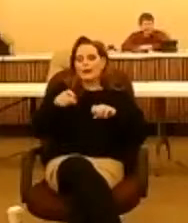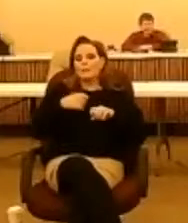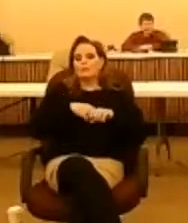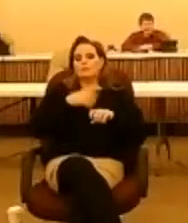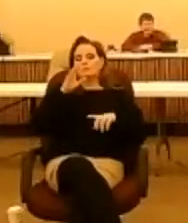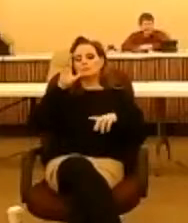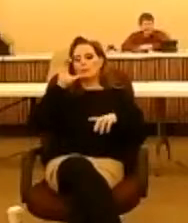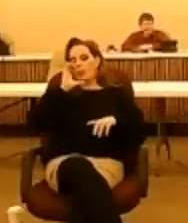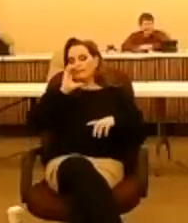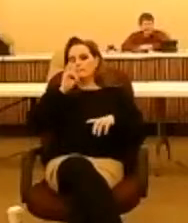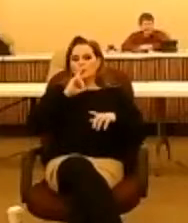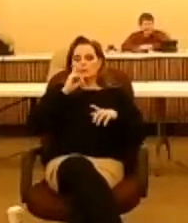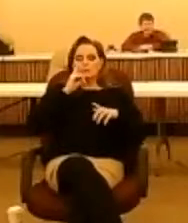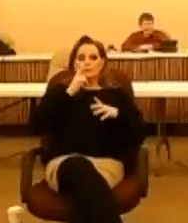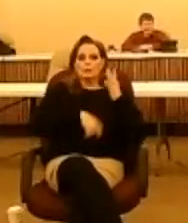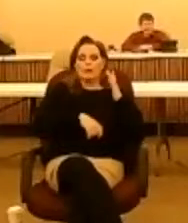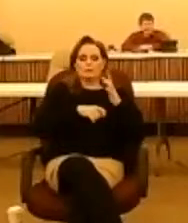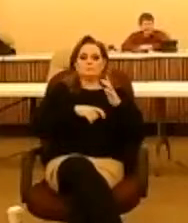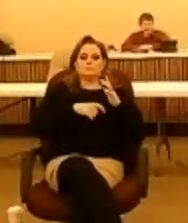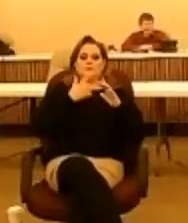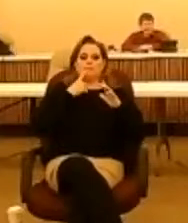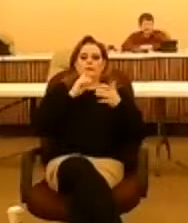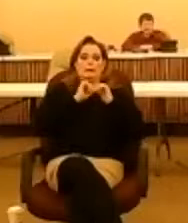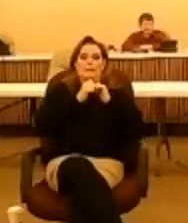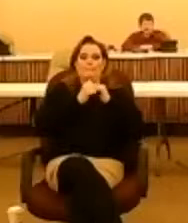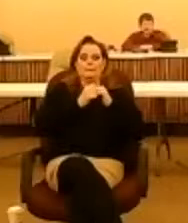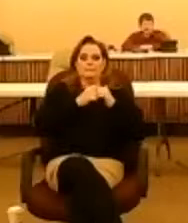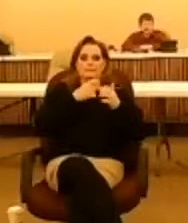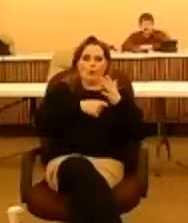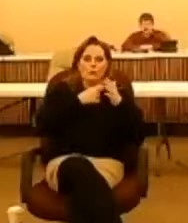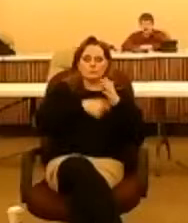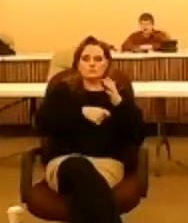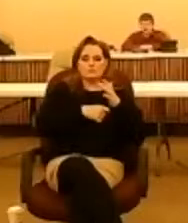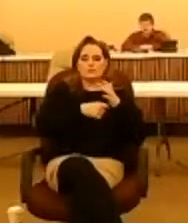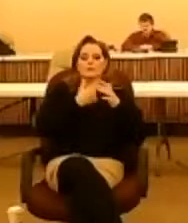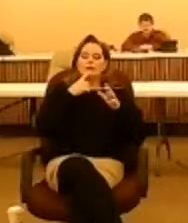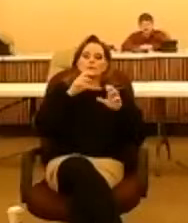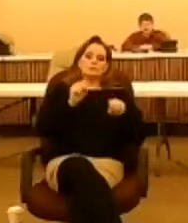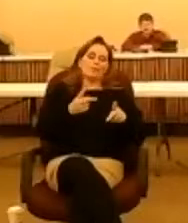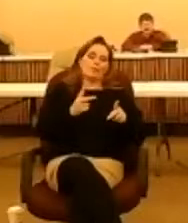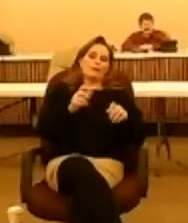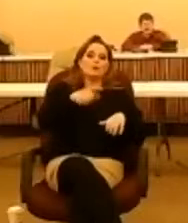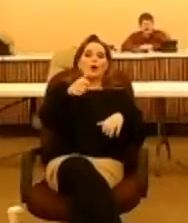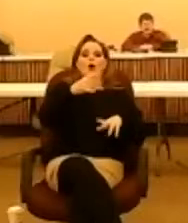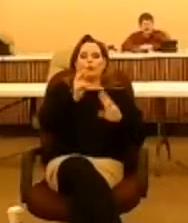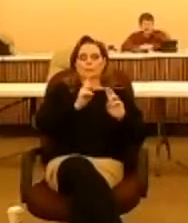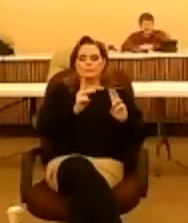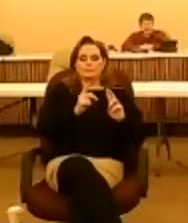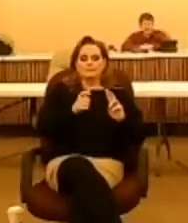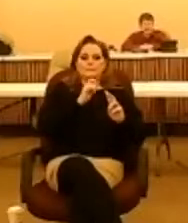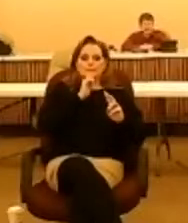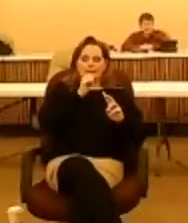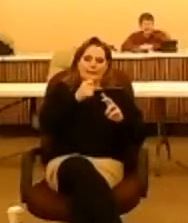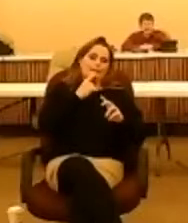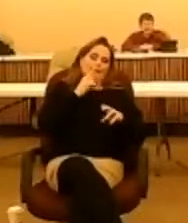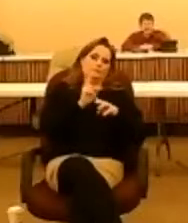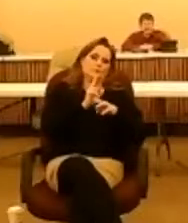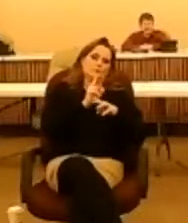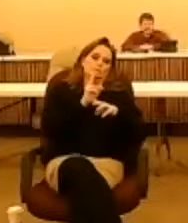competitive prices, it just allows others to not have to go through that